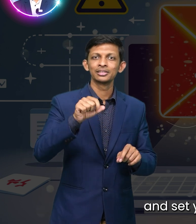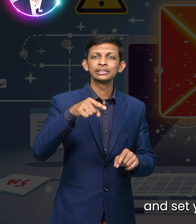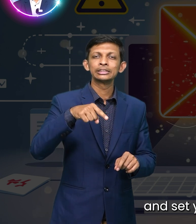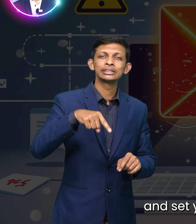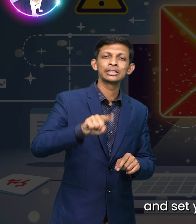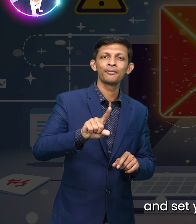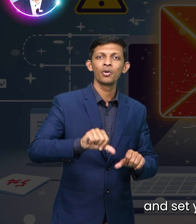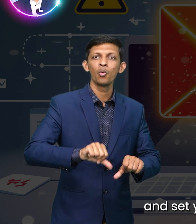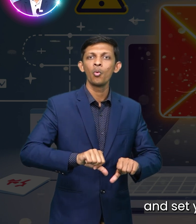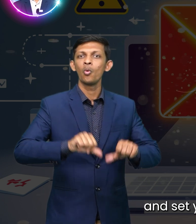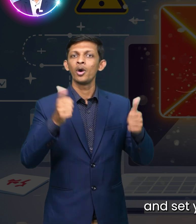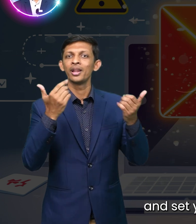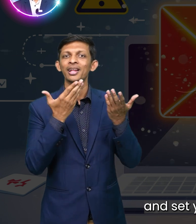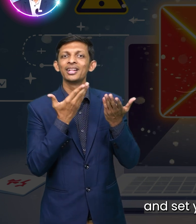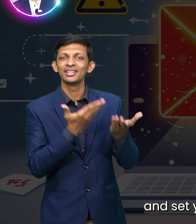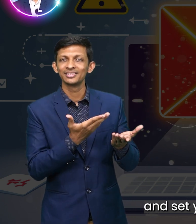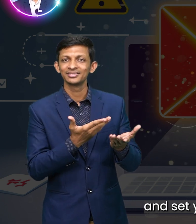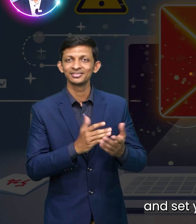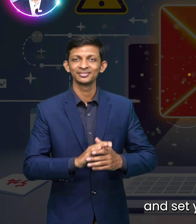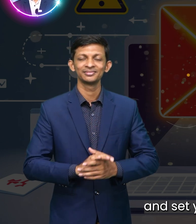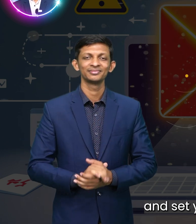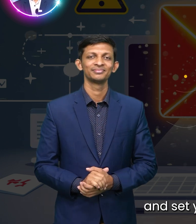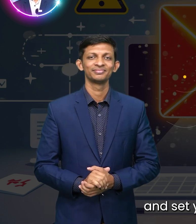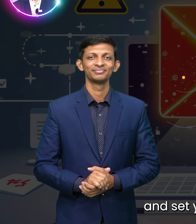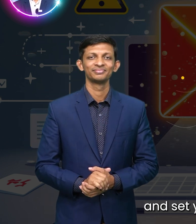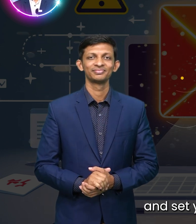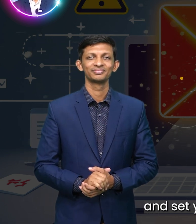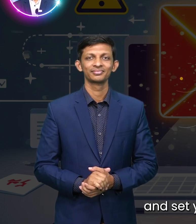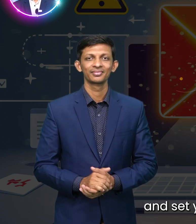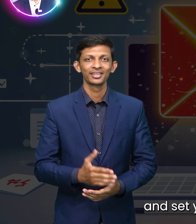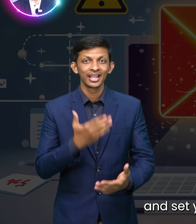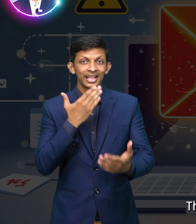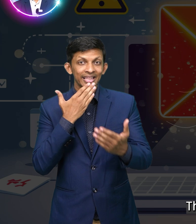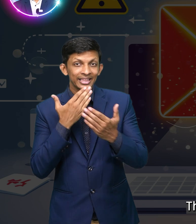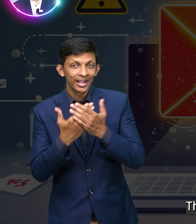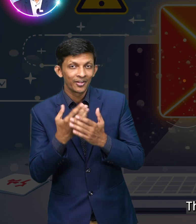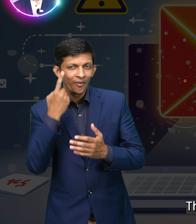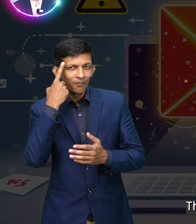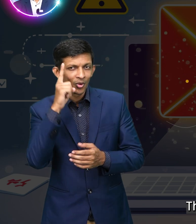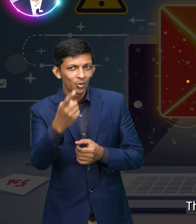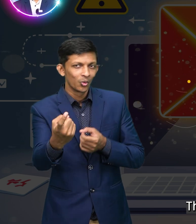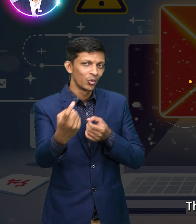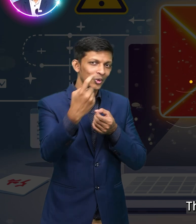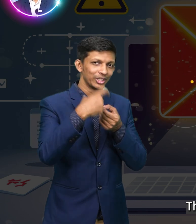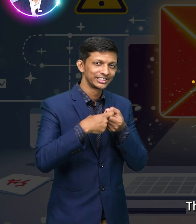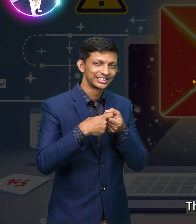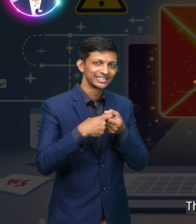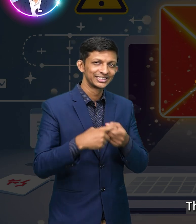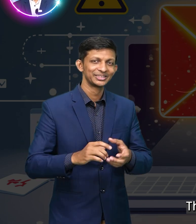and set yourself up for success. Thanks for joining.